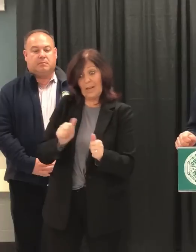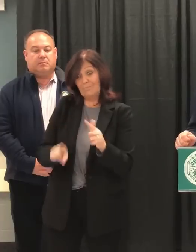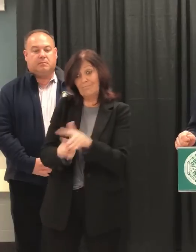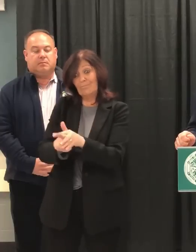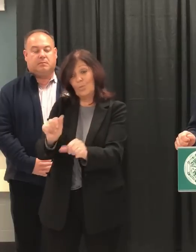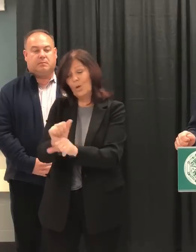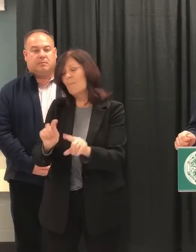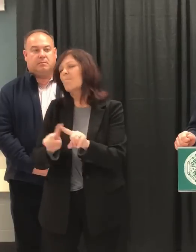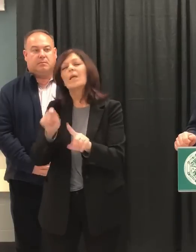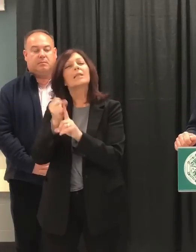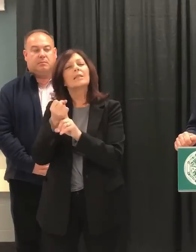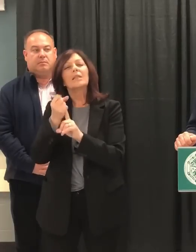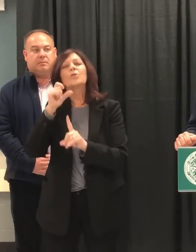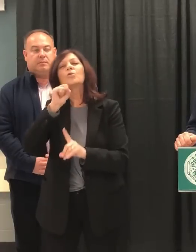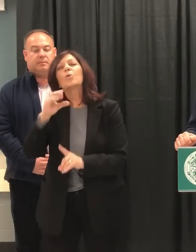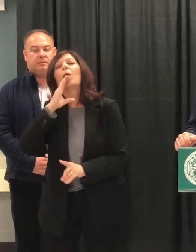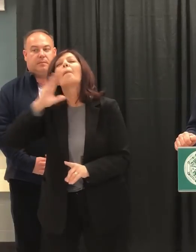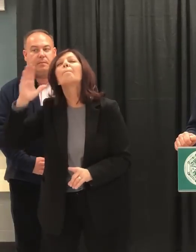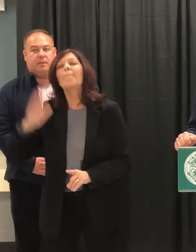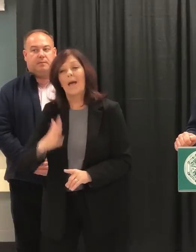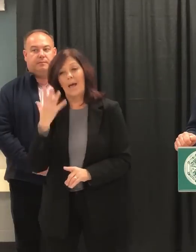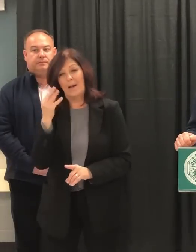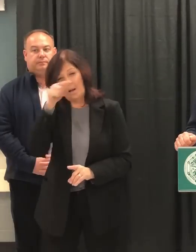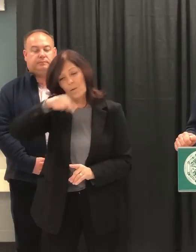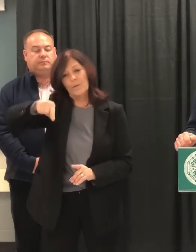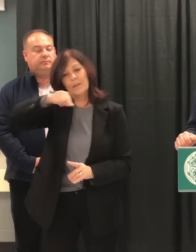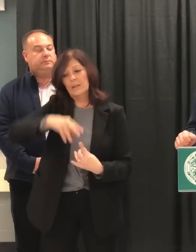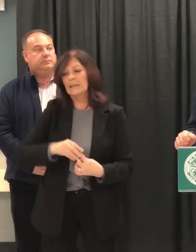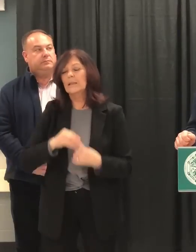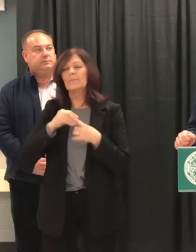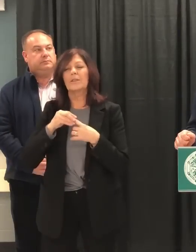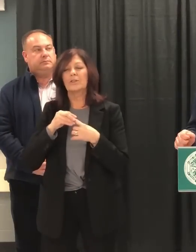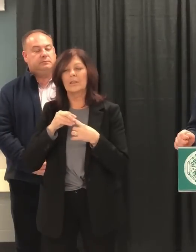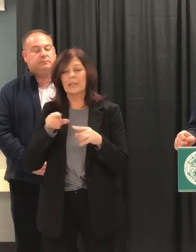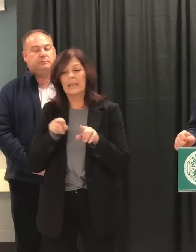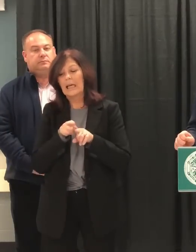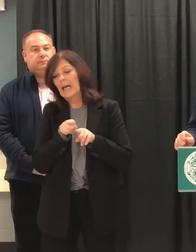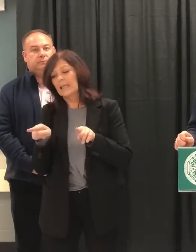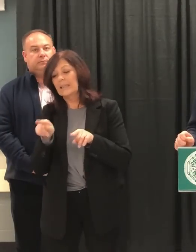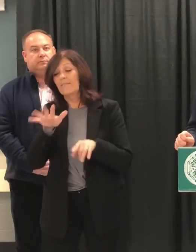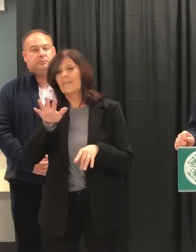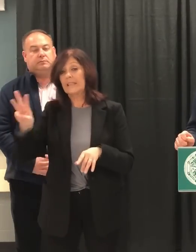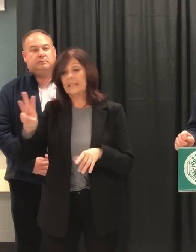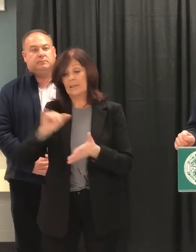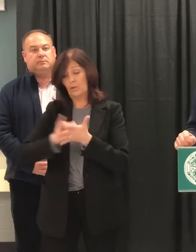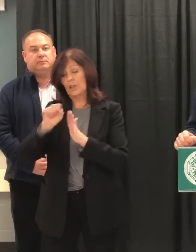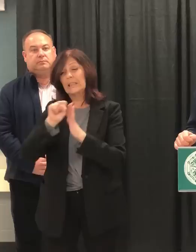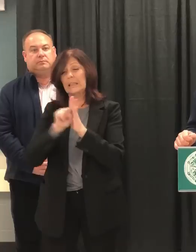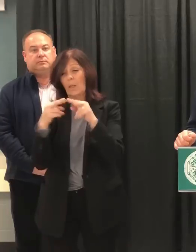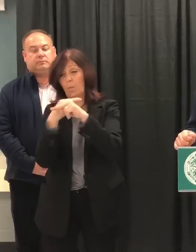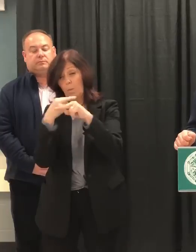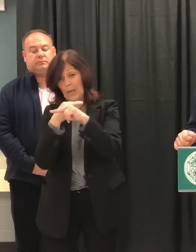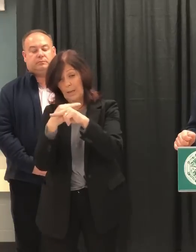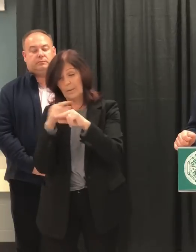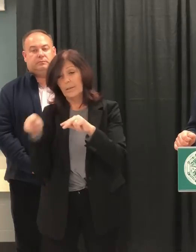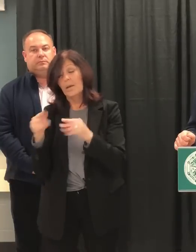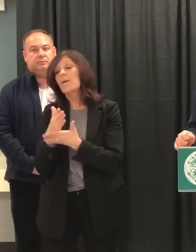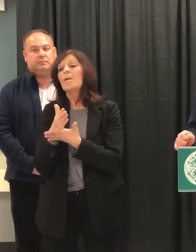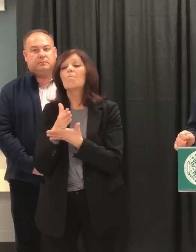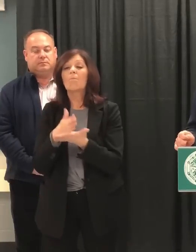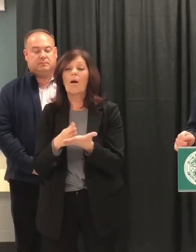situation is so bad, especially around exit 56, which is the New York State Thruway, and